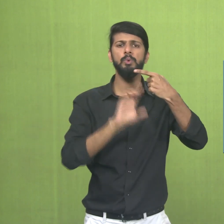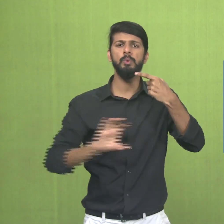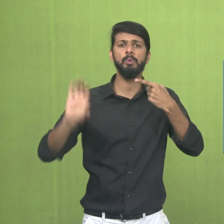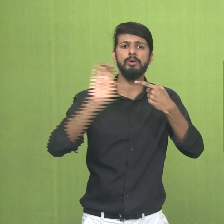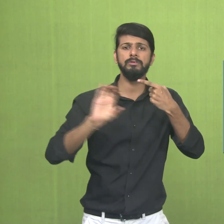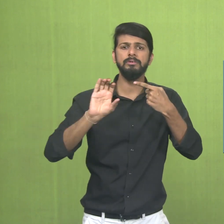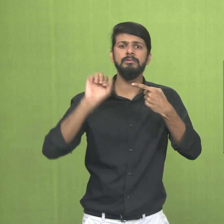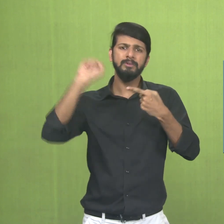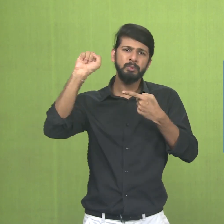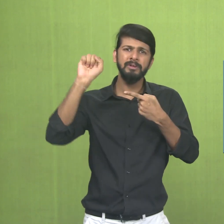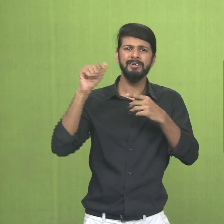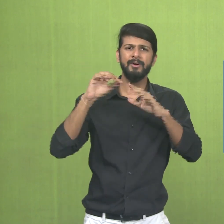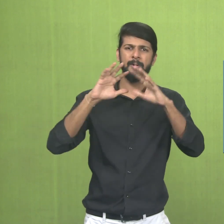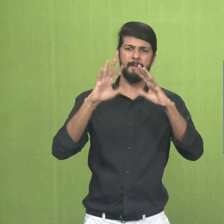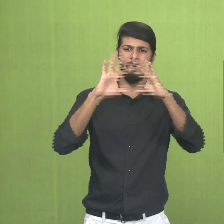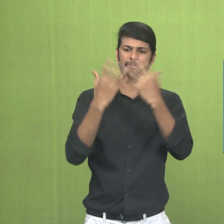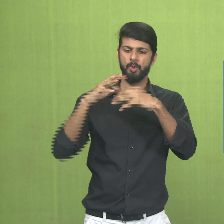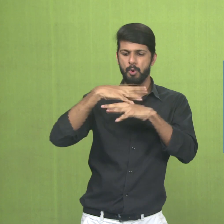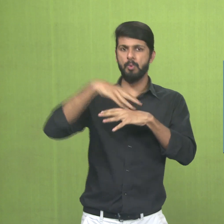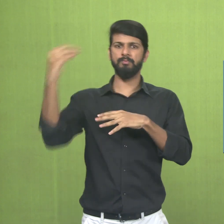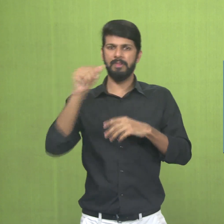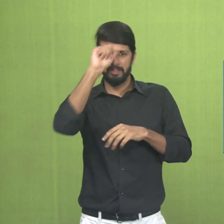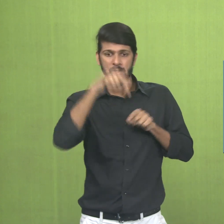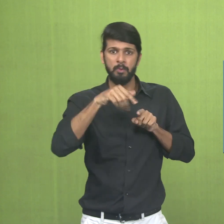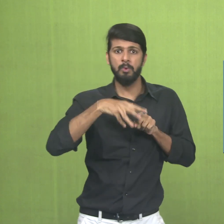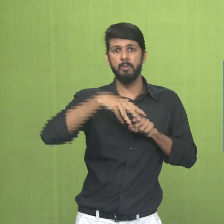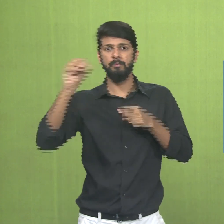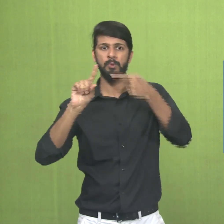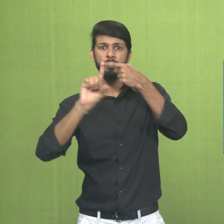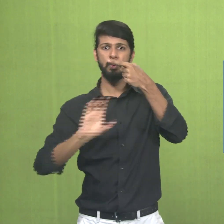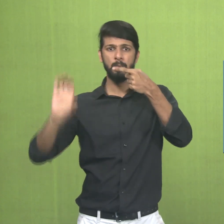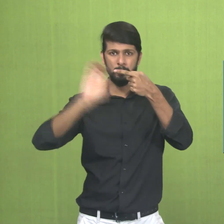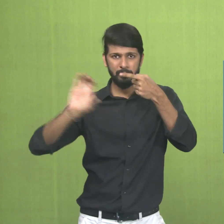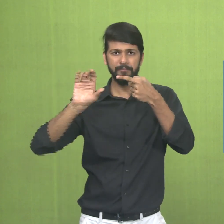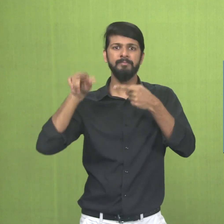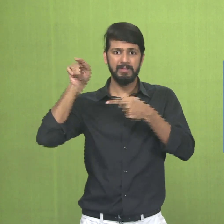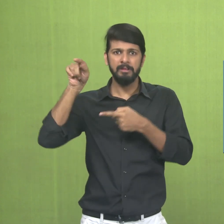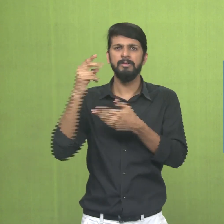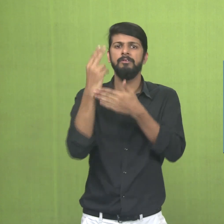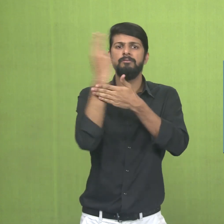Plus, he also received training of European art